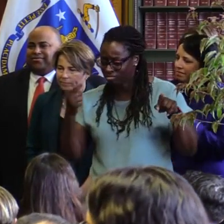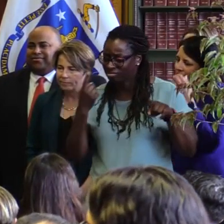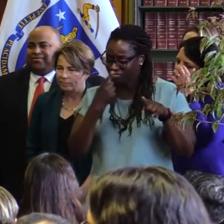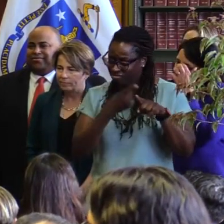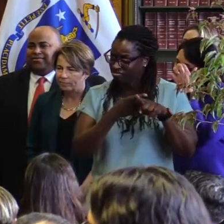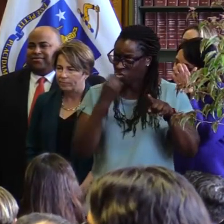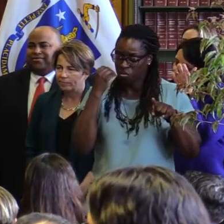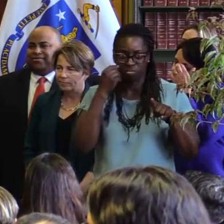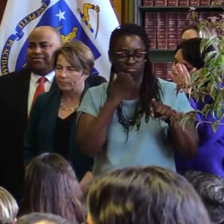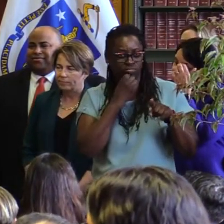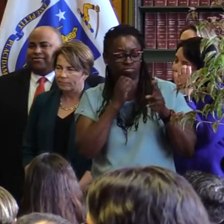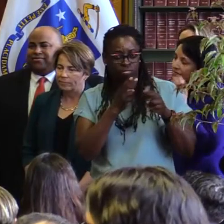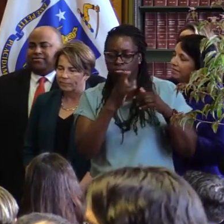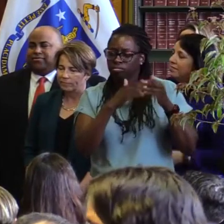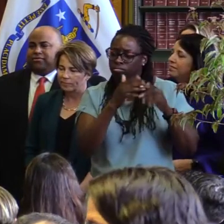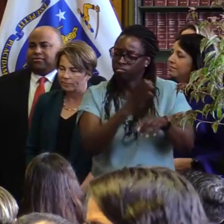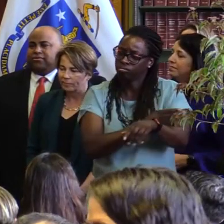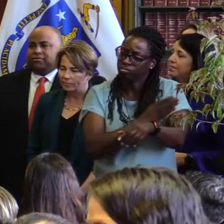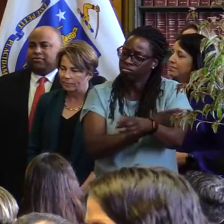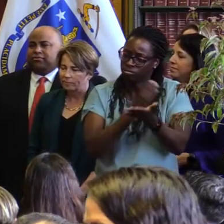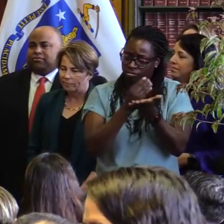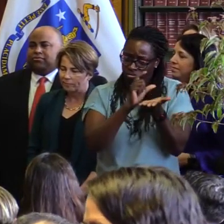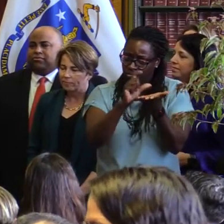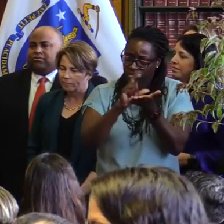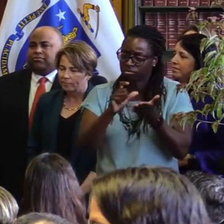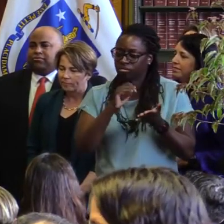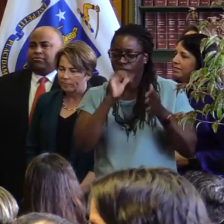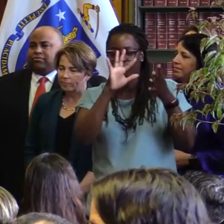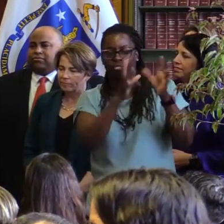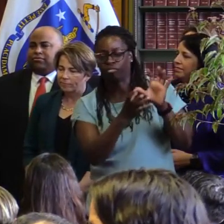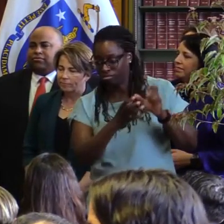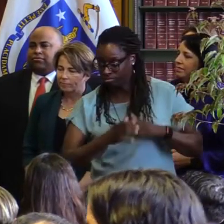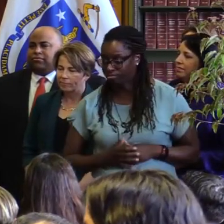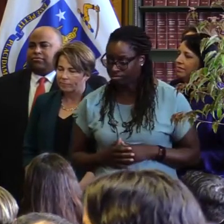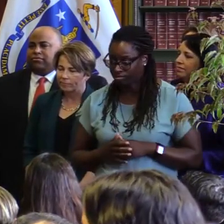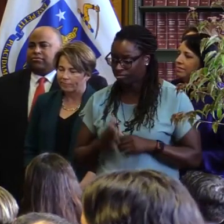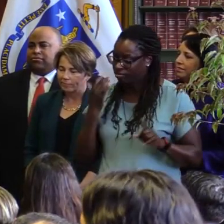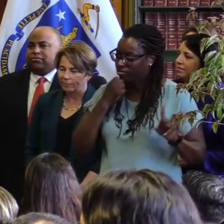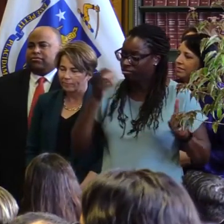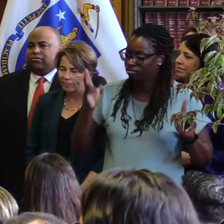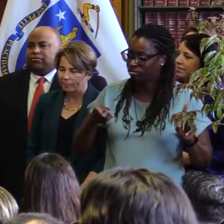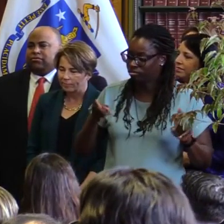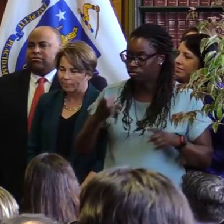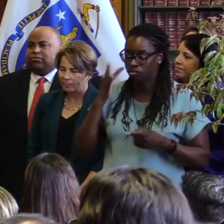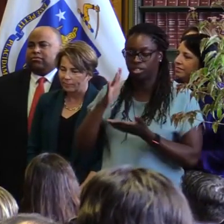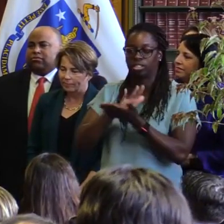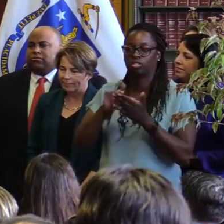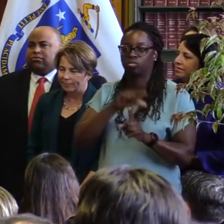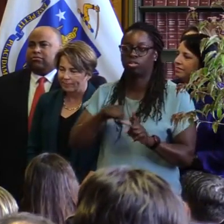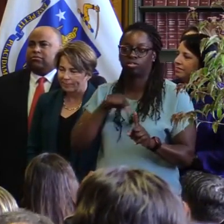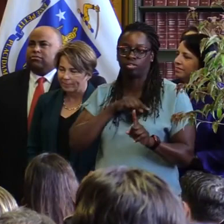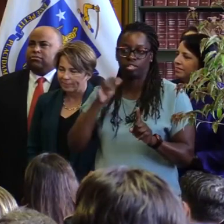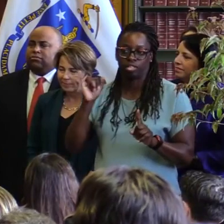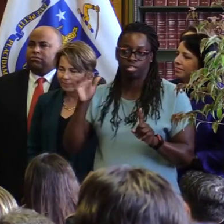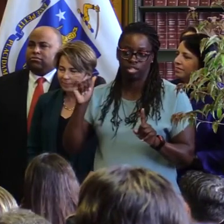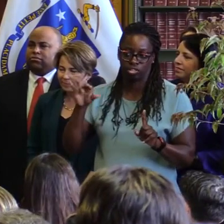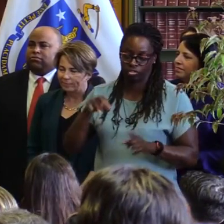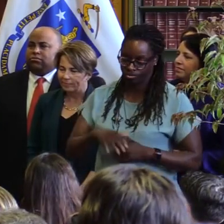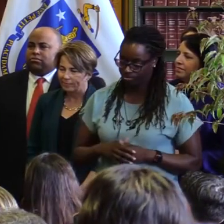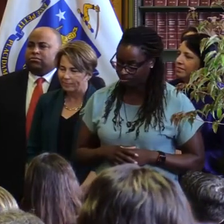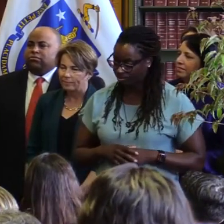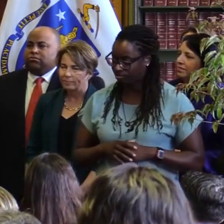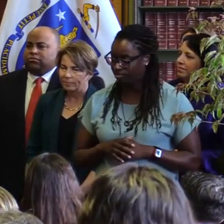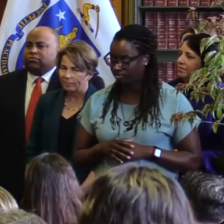will secure what it means to live in our communities for a long time to come. The creation of this state community climate bank will